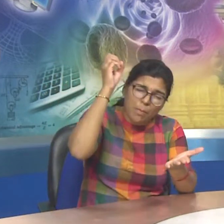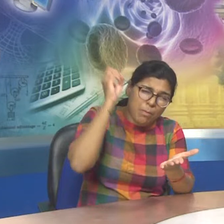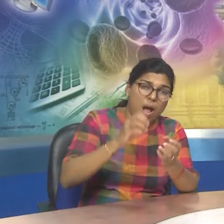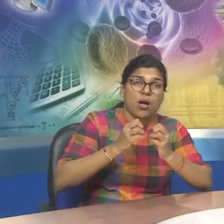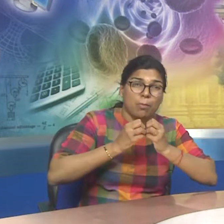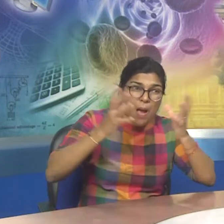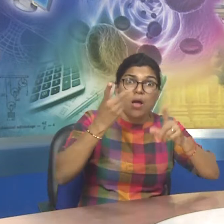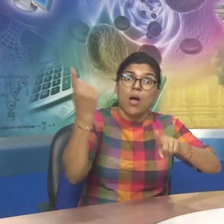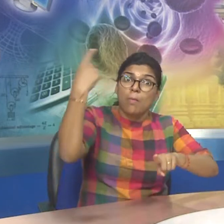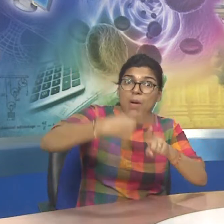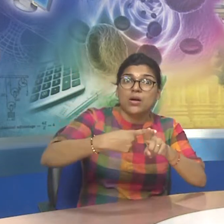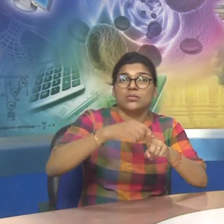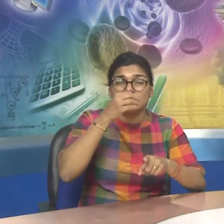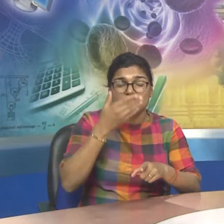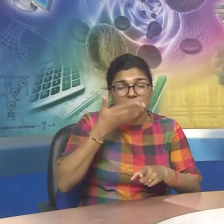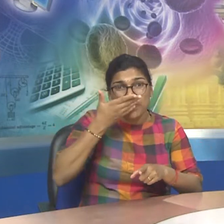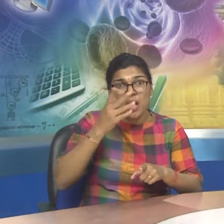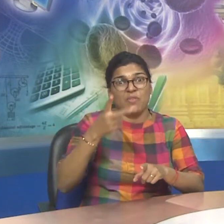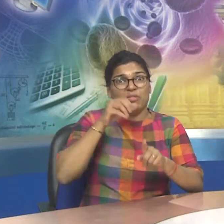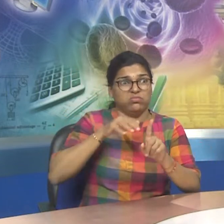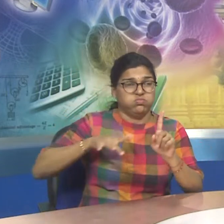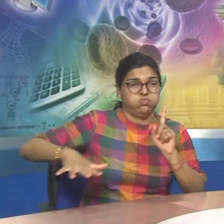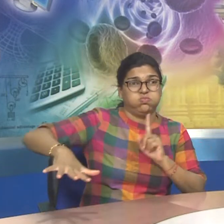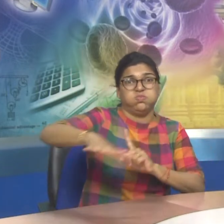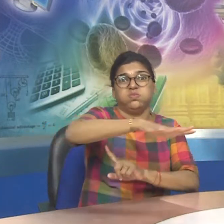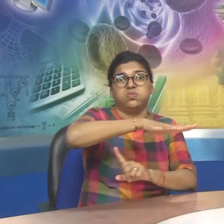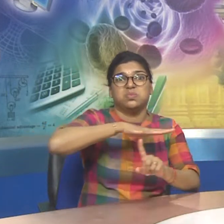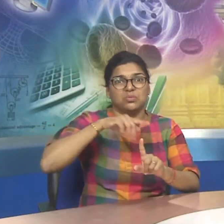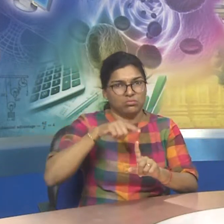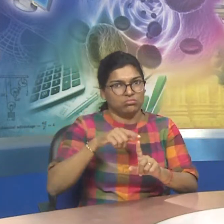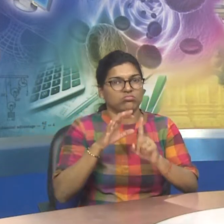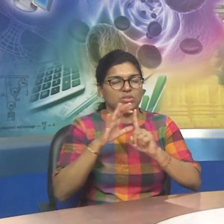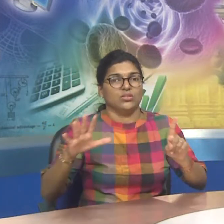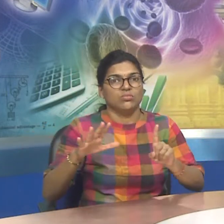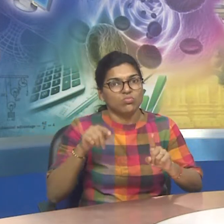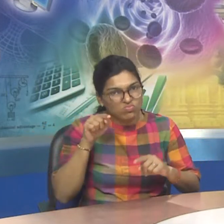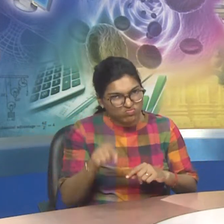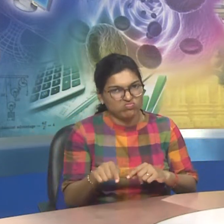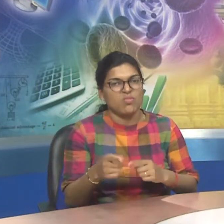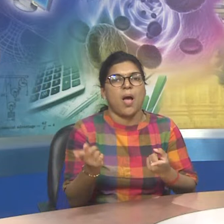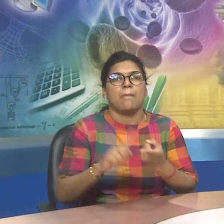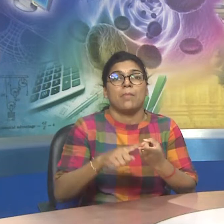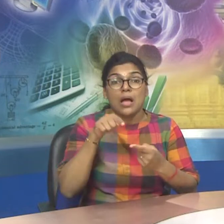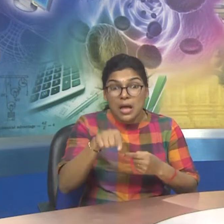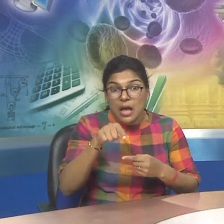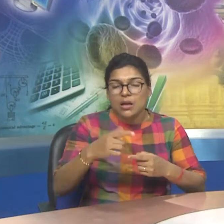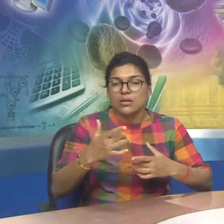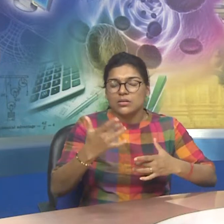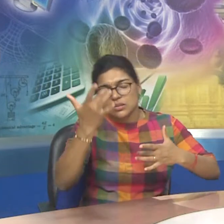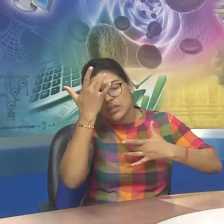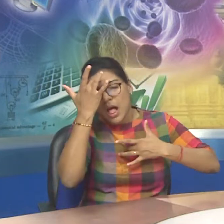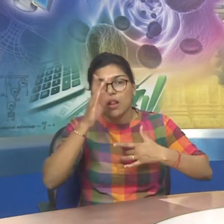incidence, and it was a kind of side effect of that atom bomb that he got this disease of